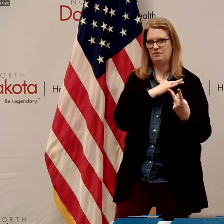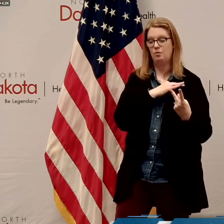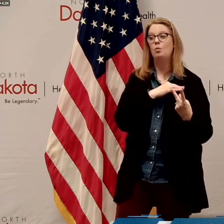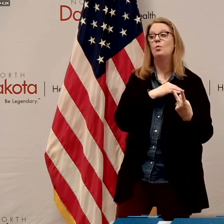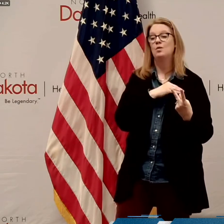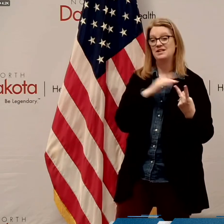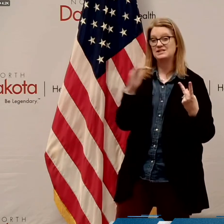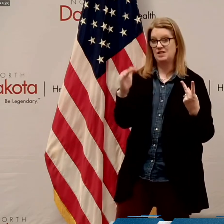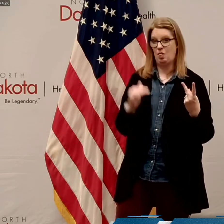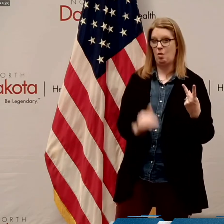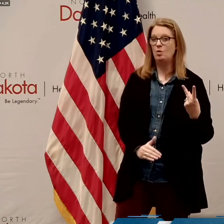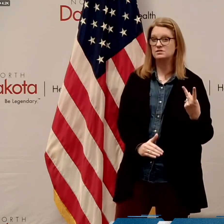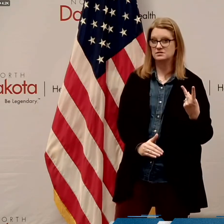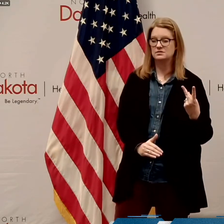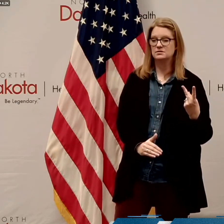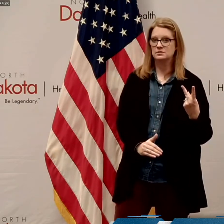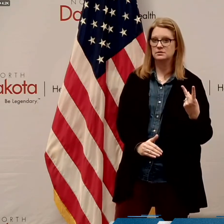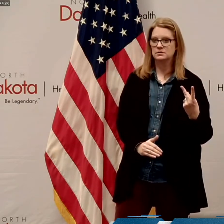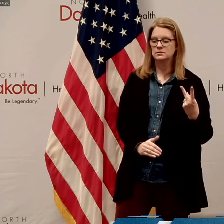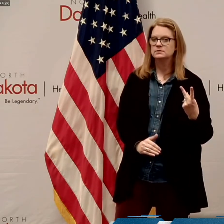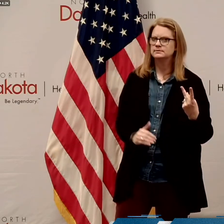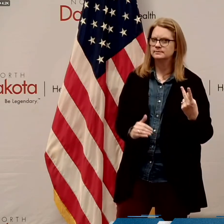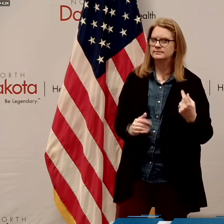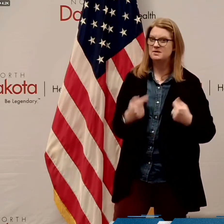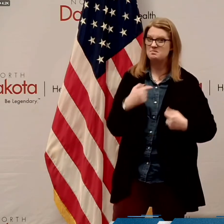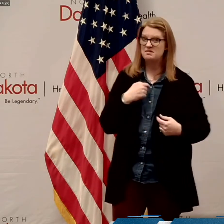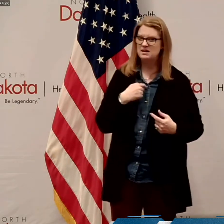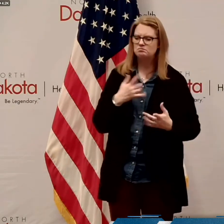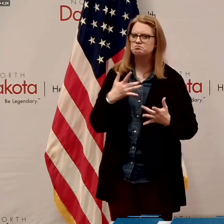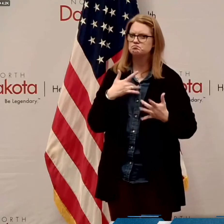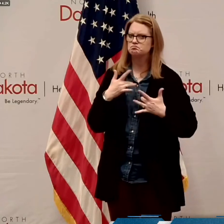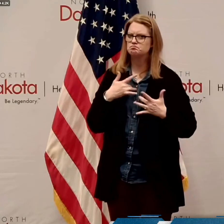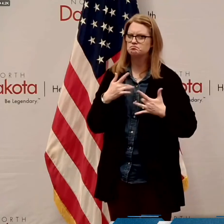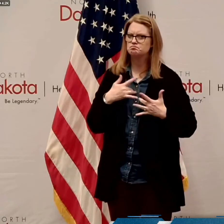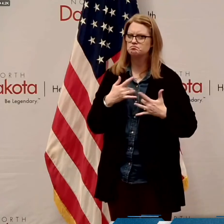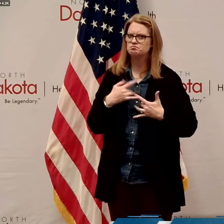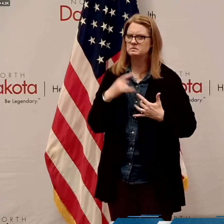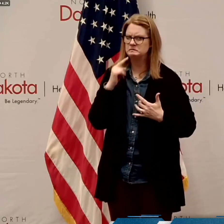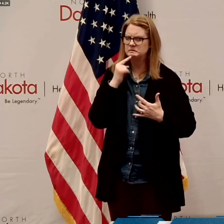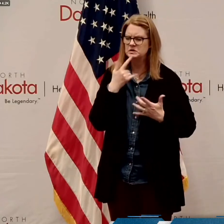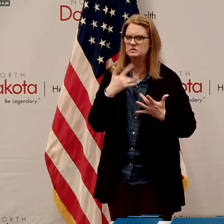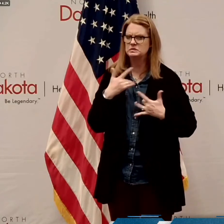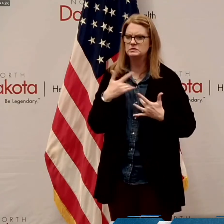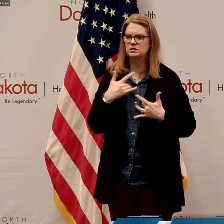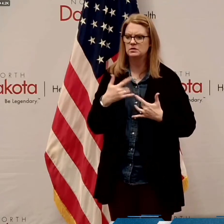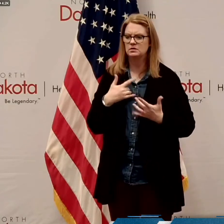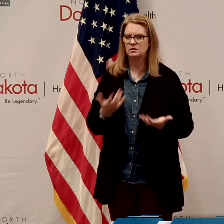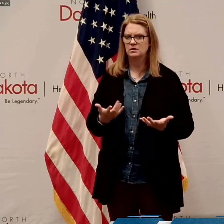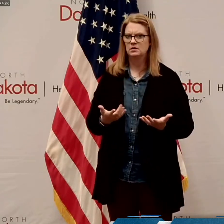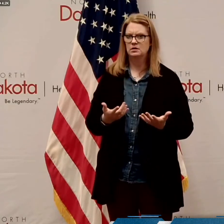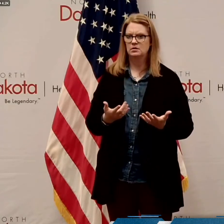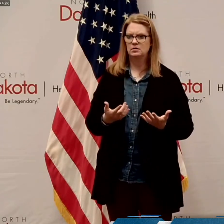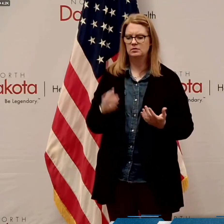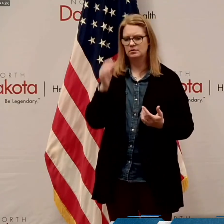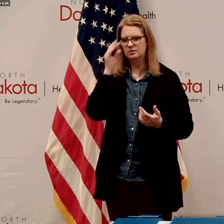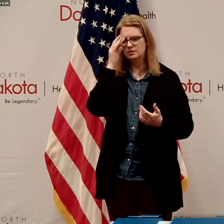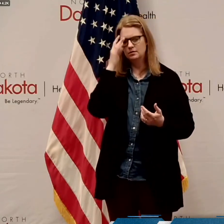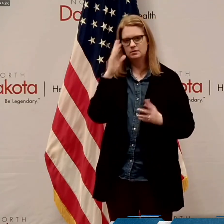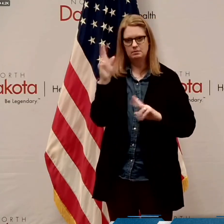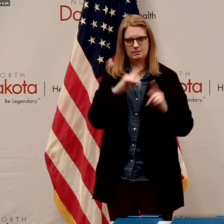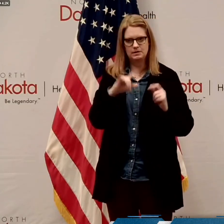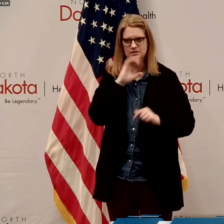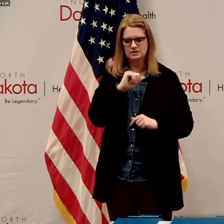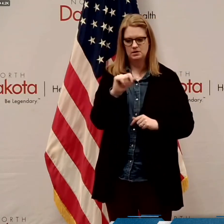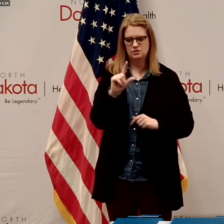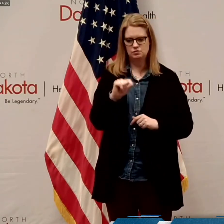nation, but it's a grave concern for me, because this is where, if you have a plant of people that are in their 20s, 30s,